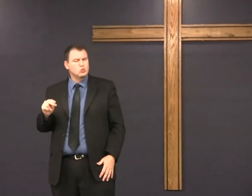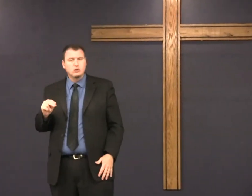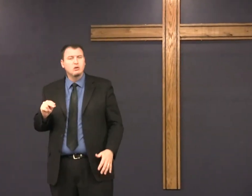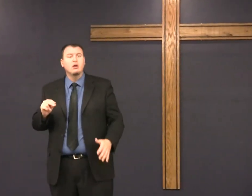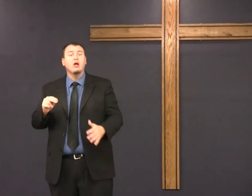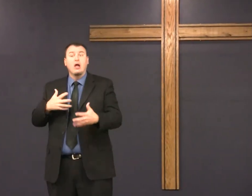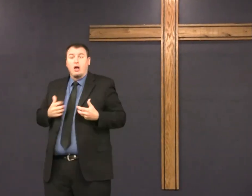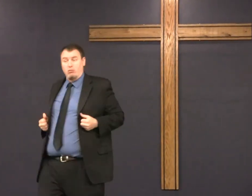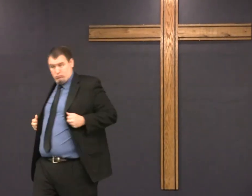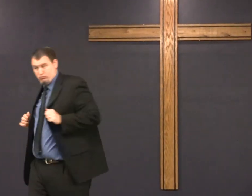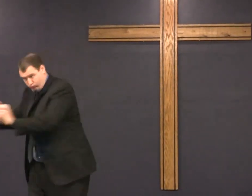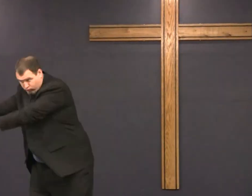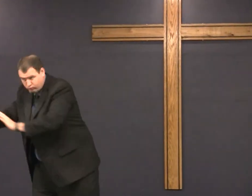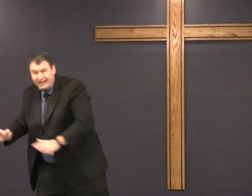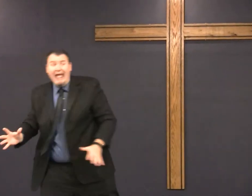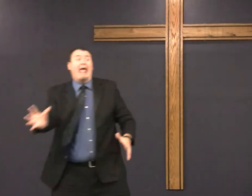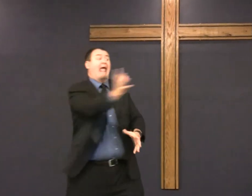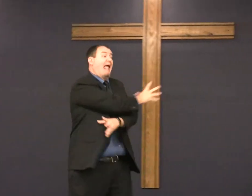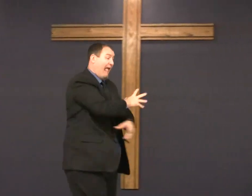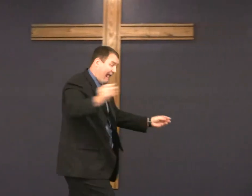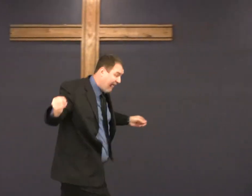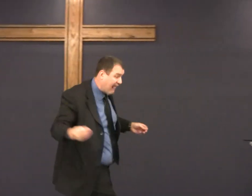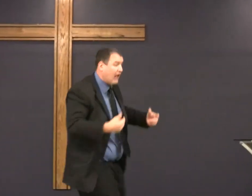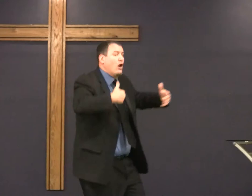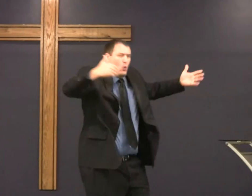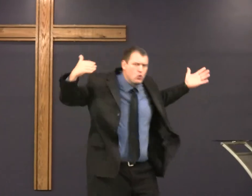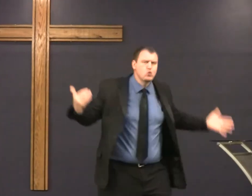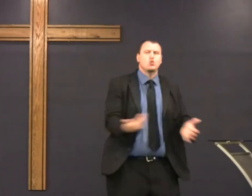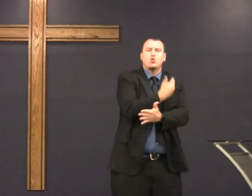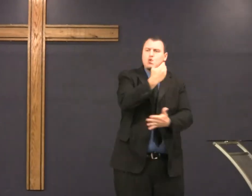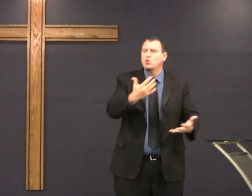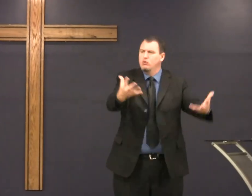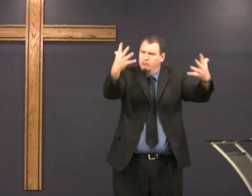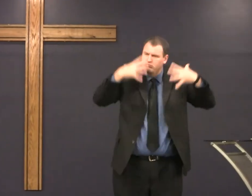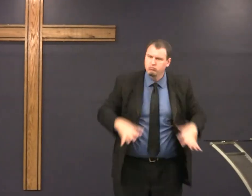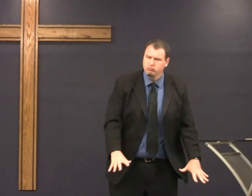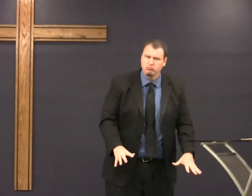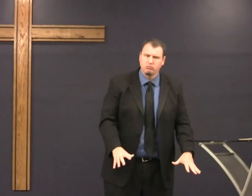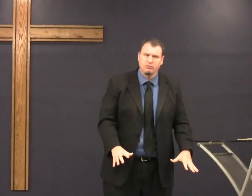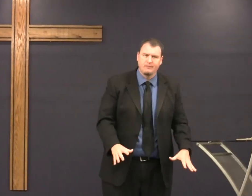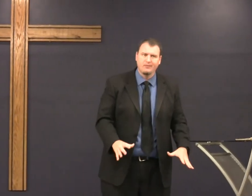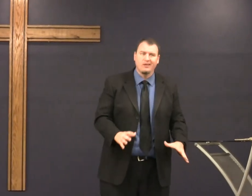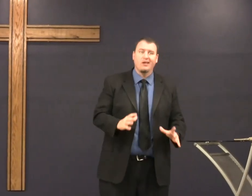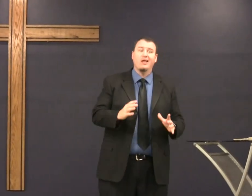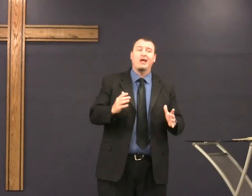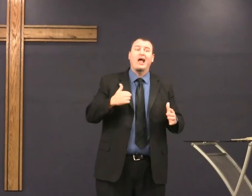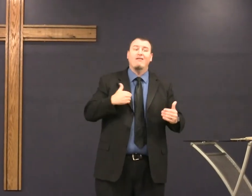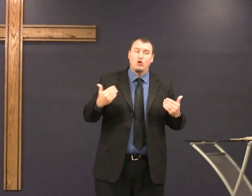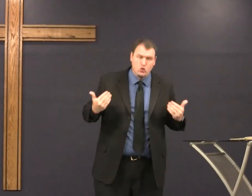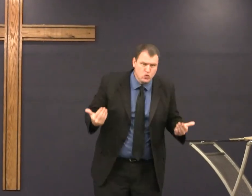to say, I don't want to do things the old way. I want to put off the old and put on the new.